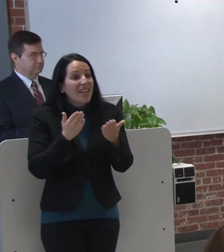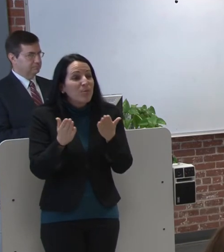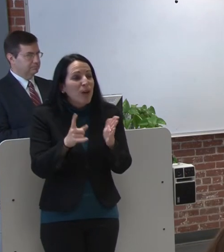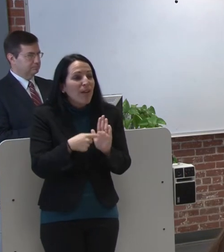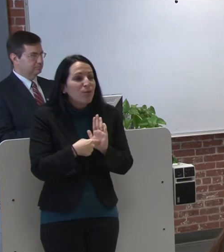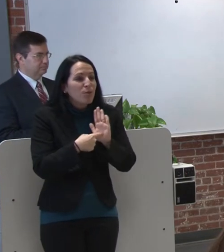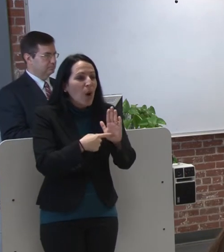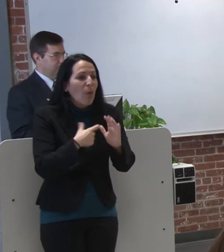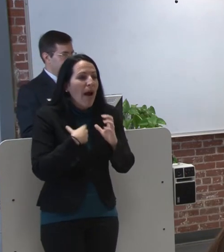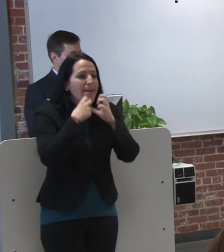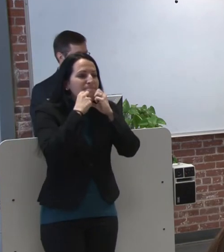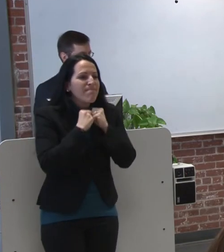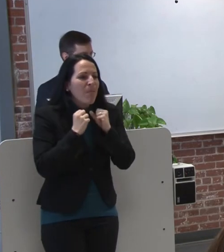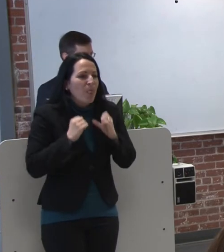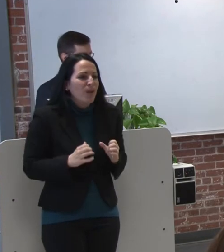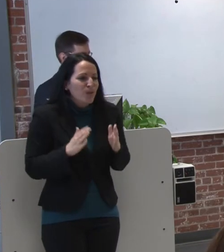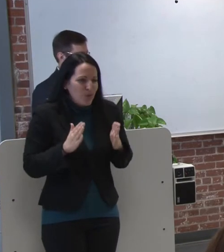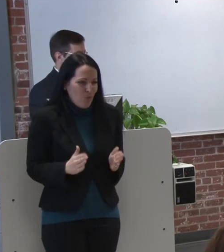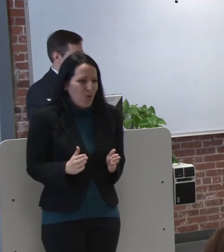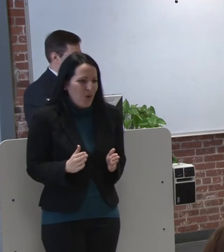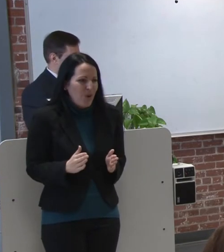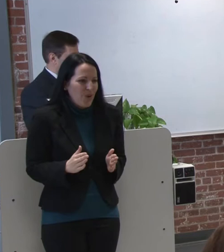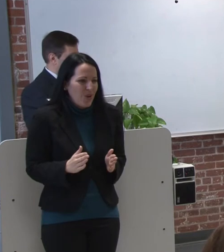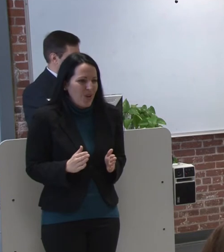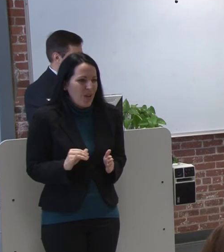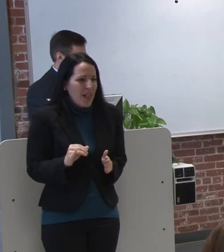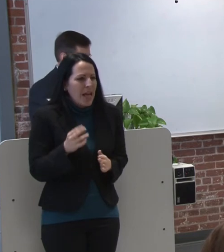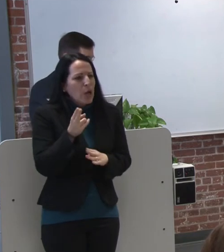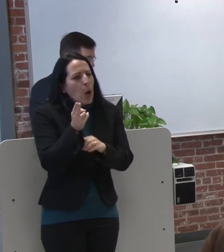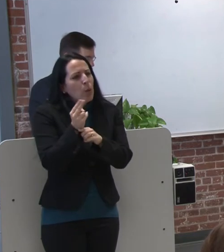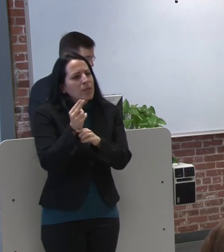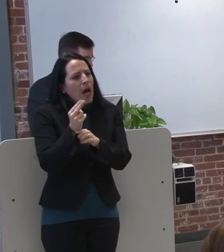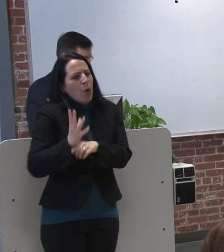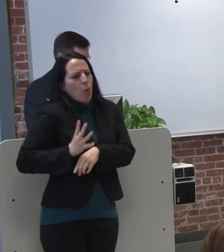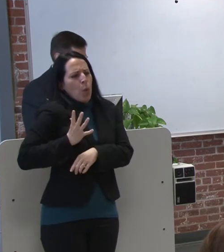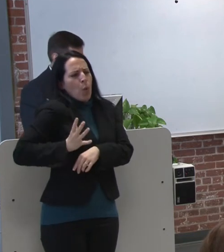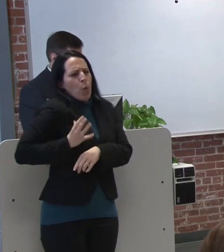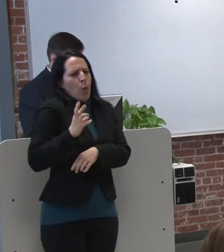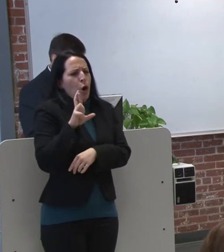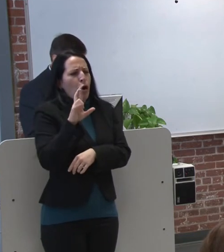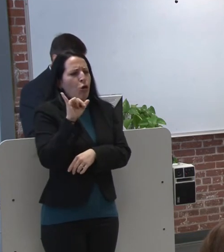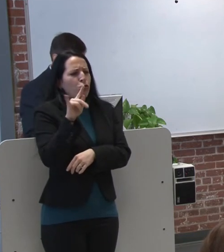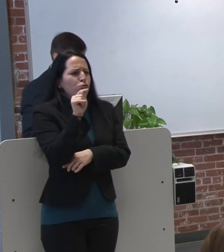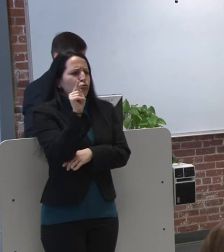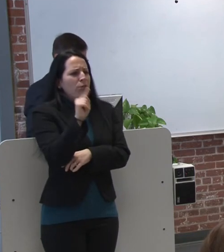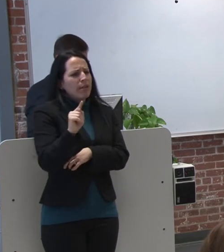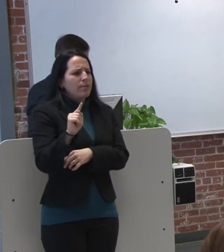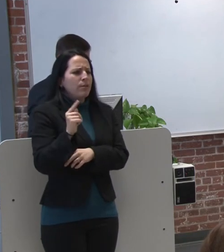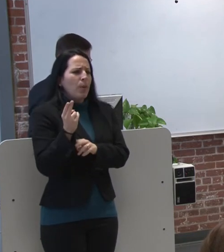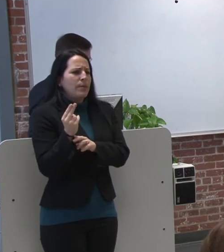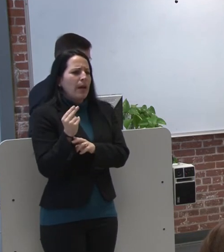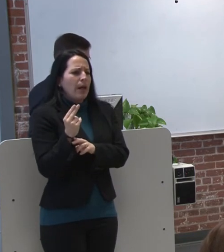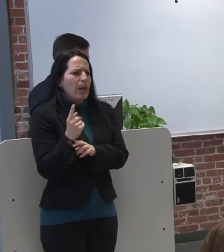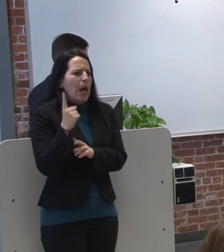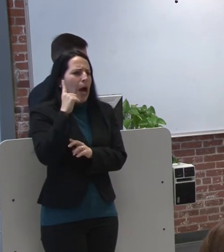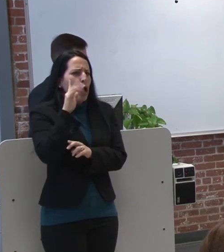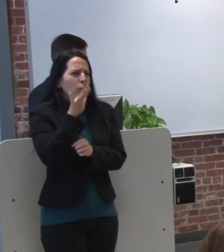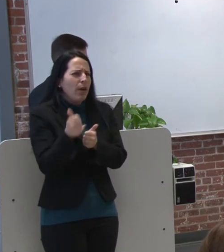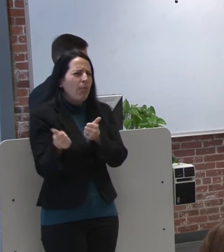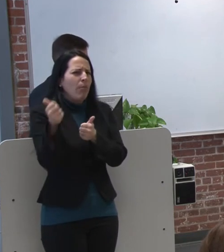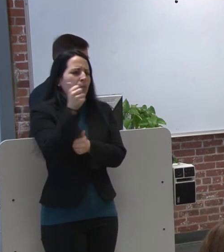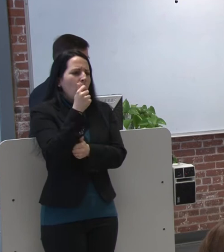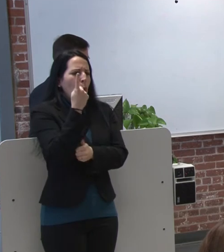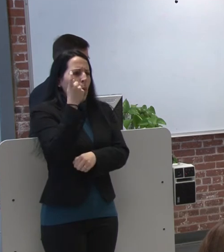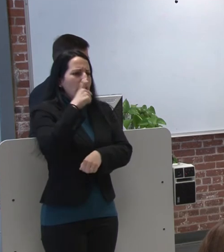the consumer. The Ritz Hotel chain, I heard the head of quality speak once at a conference, and